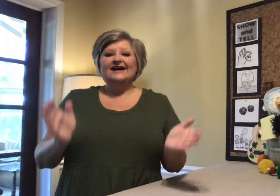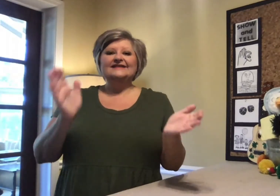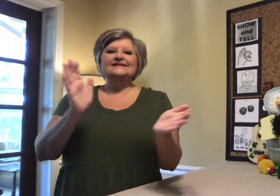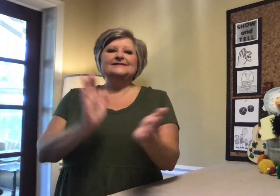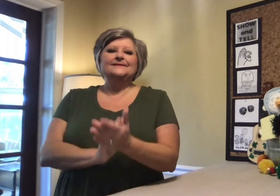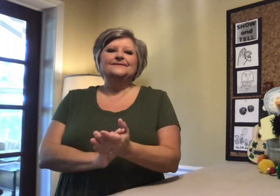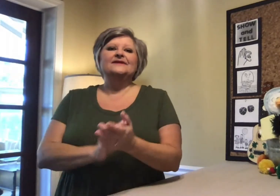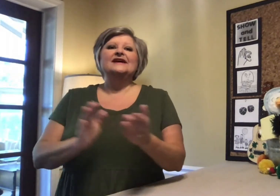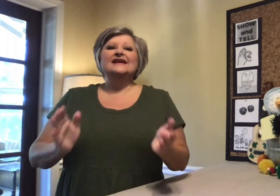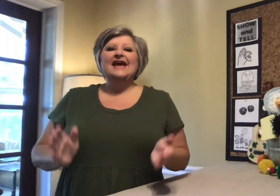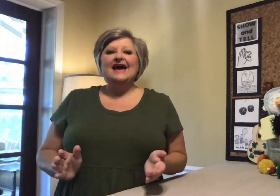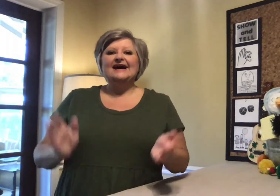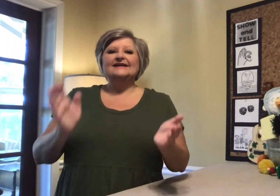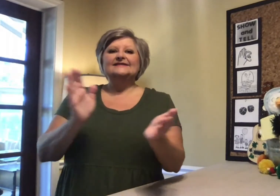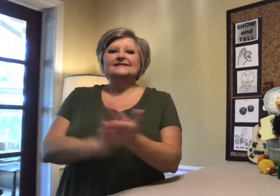Fast, cast.